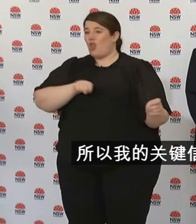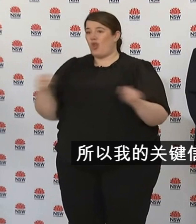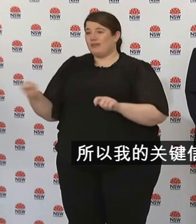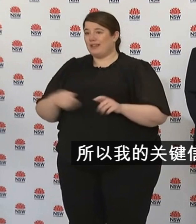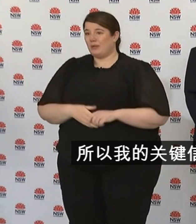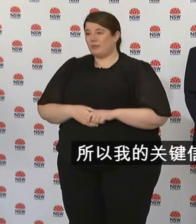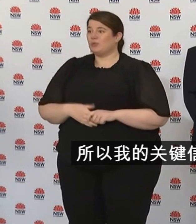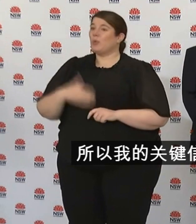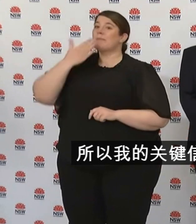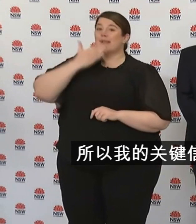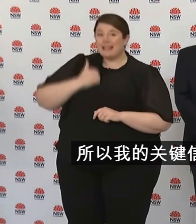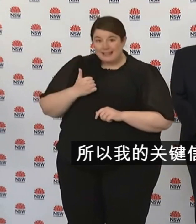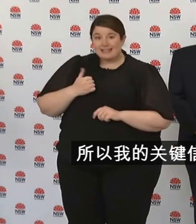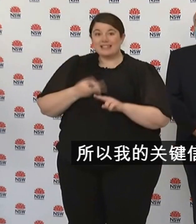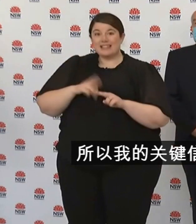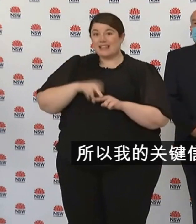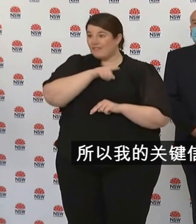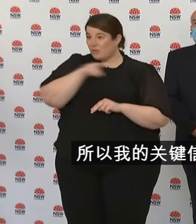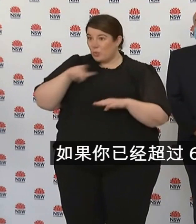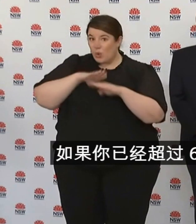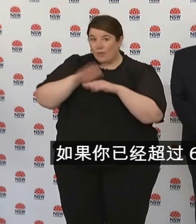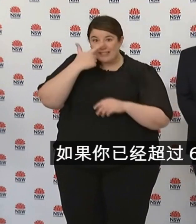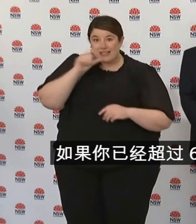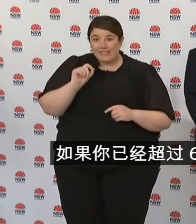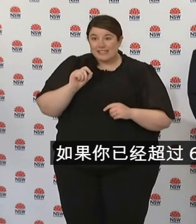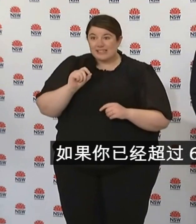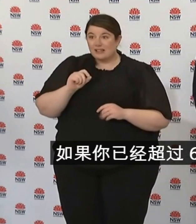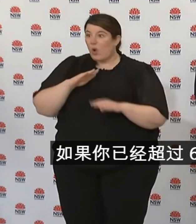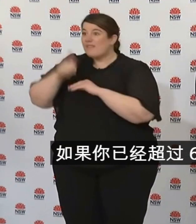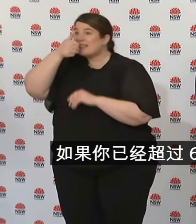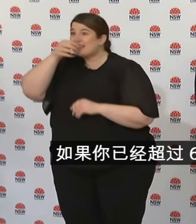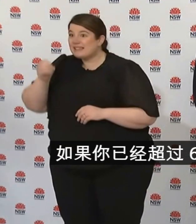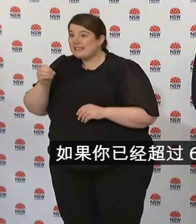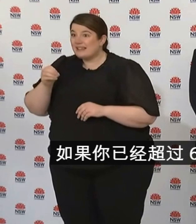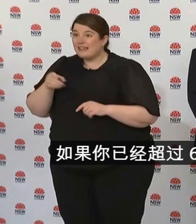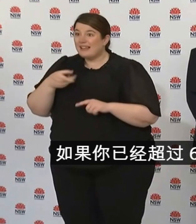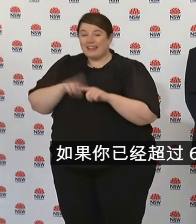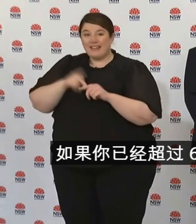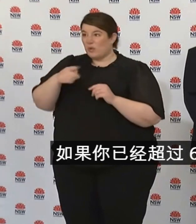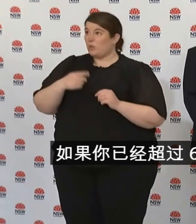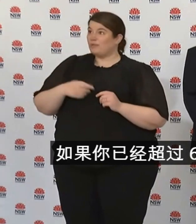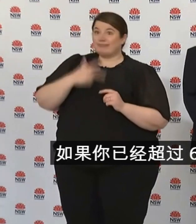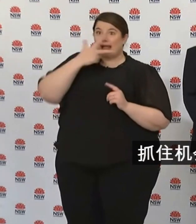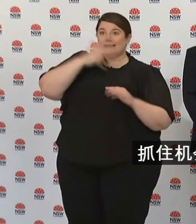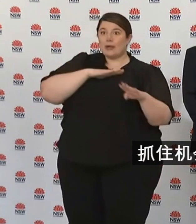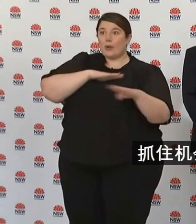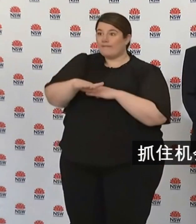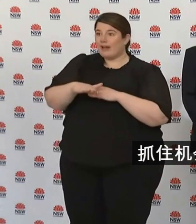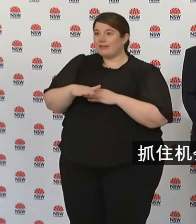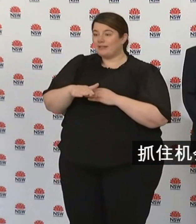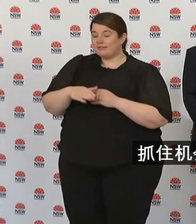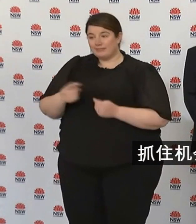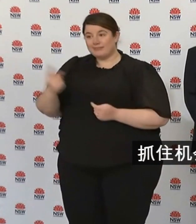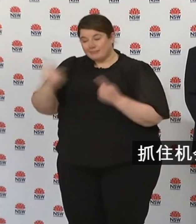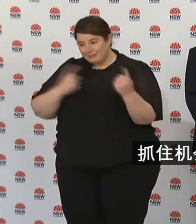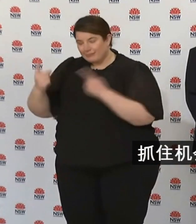is, please, if you are over 70, if you're over 60, if you're really any age, you need to take up the